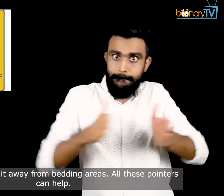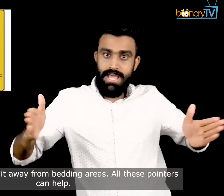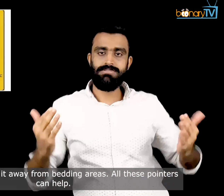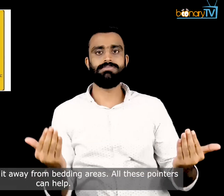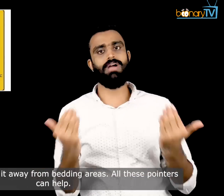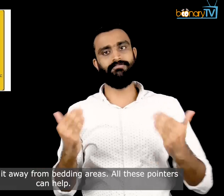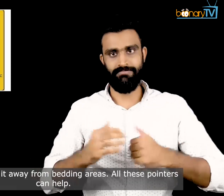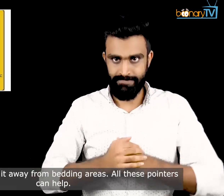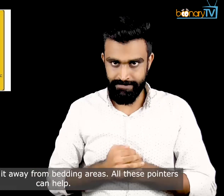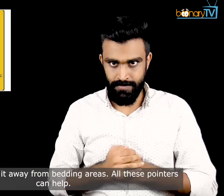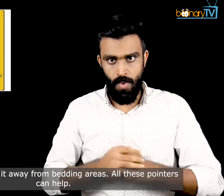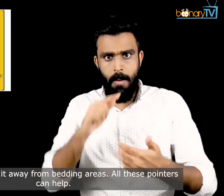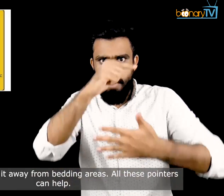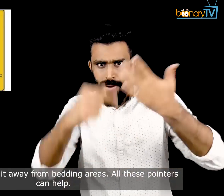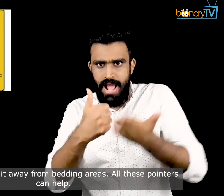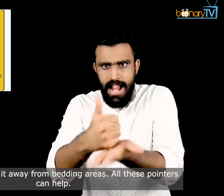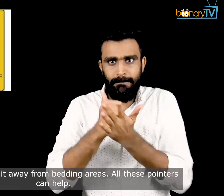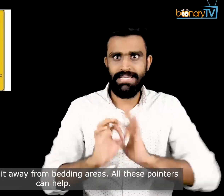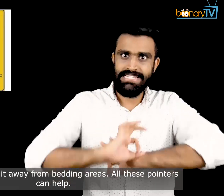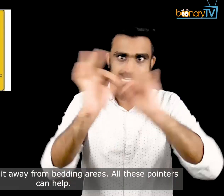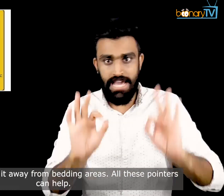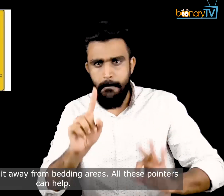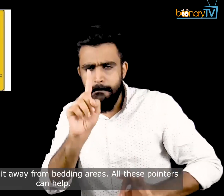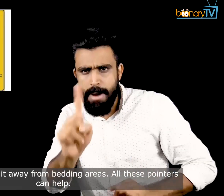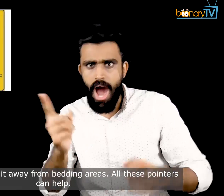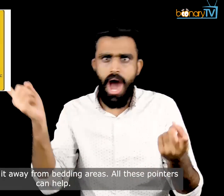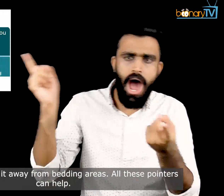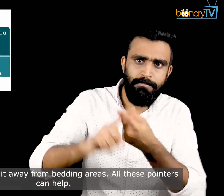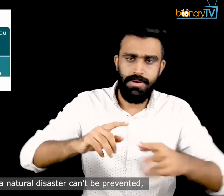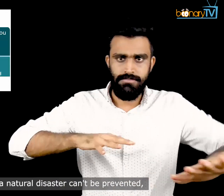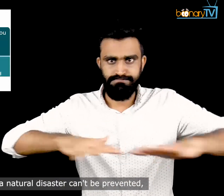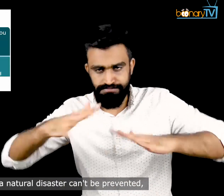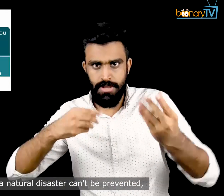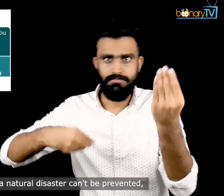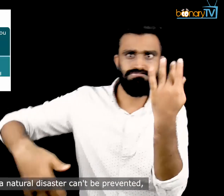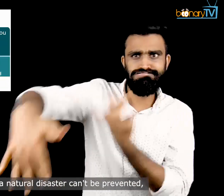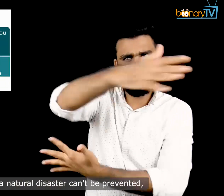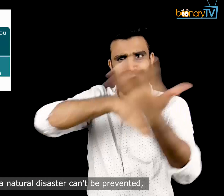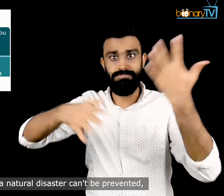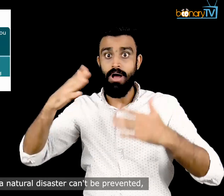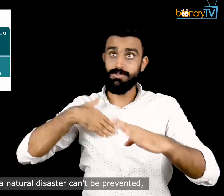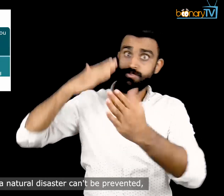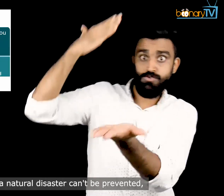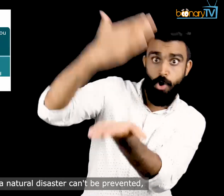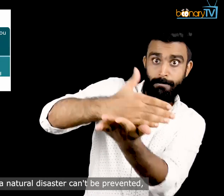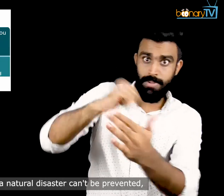bedding areas. All these pointers can help. After all, a natural disaster can't